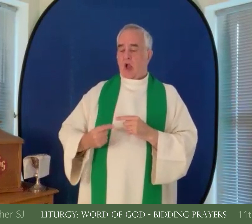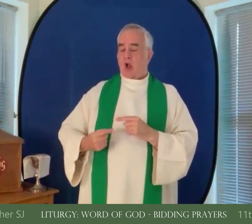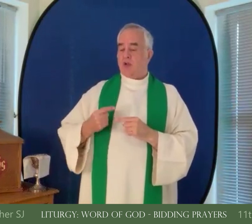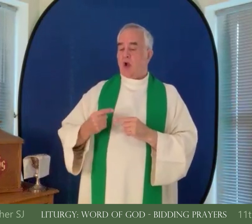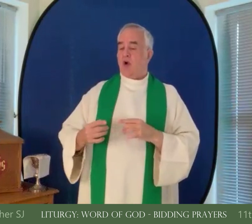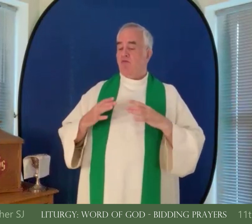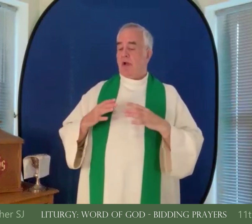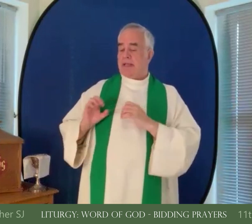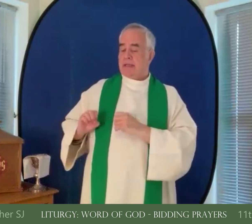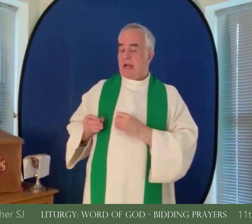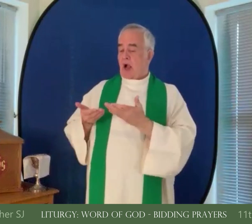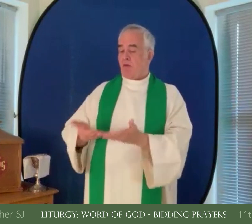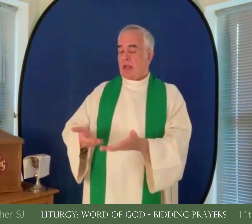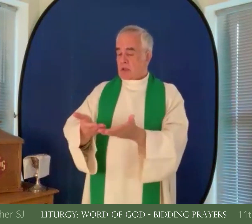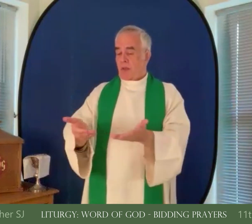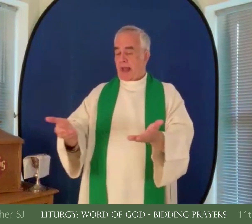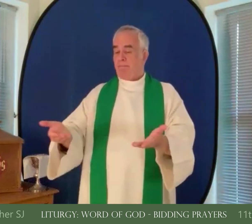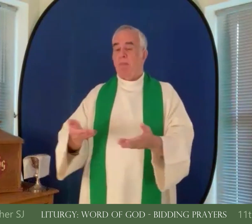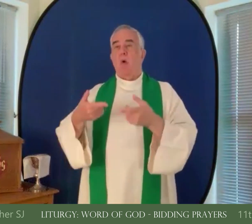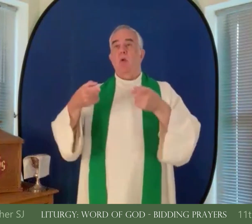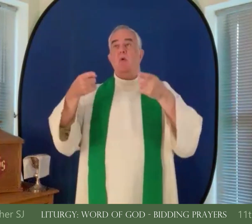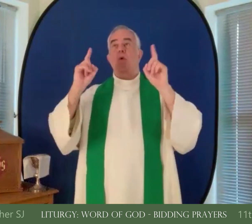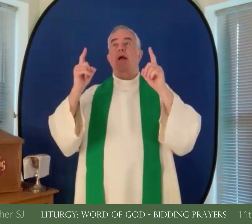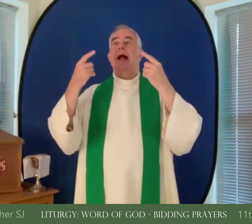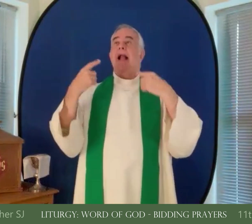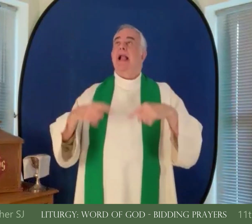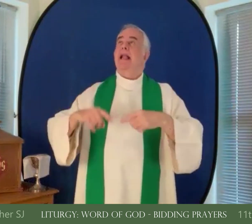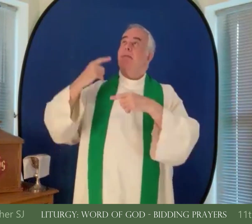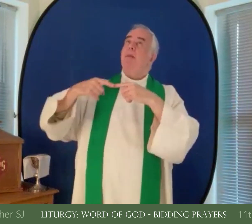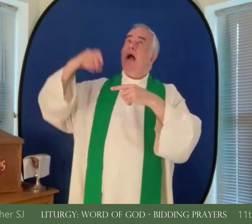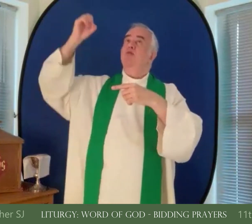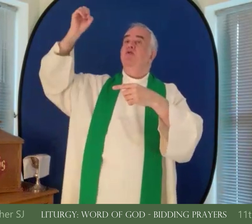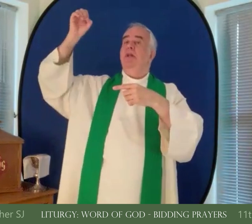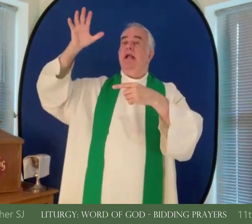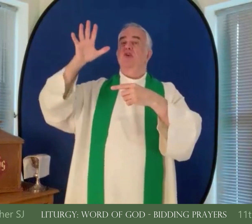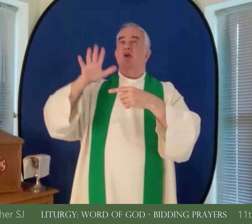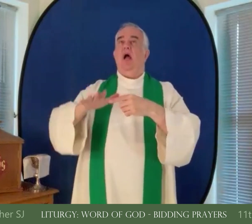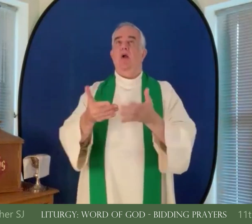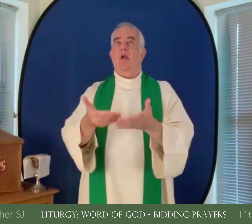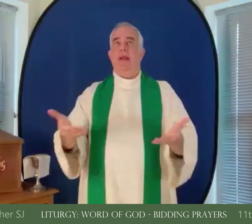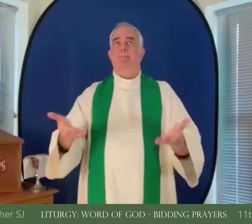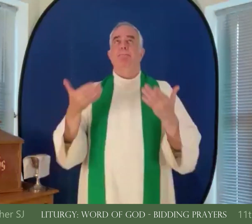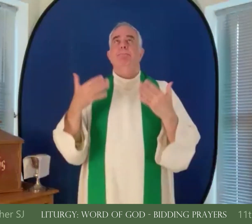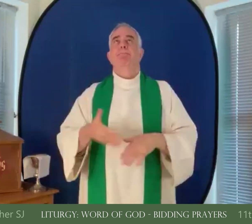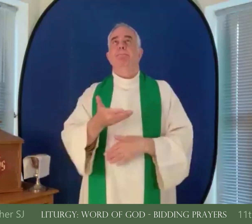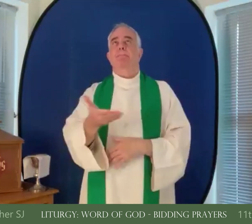We come and watch, went to them, O Lord, let perpetual light shine on them, may